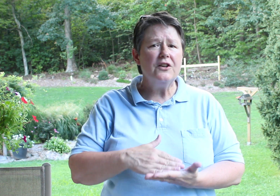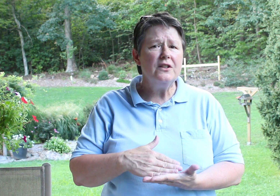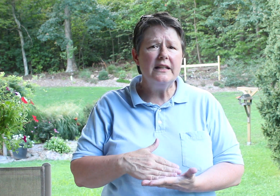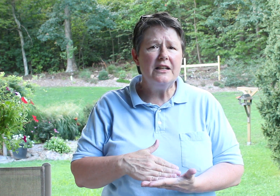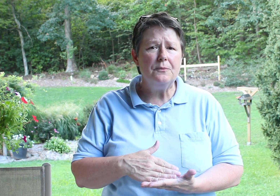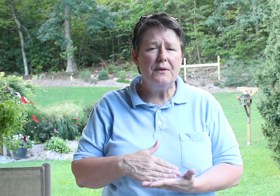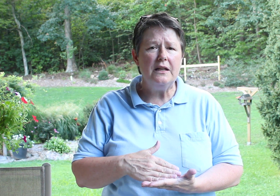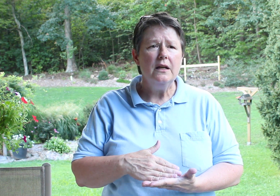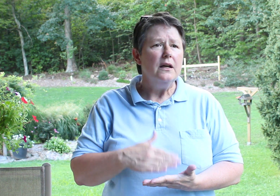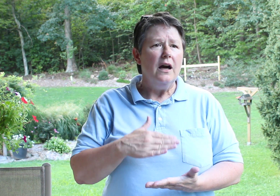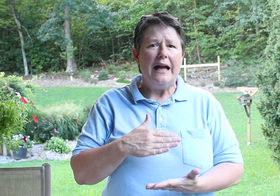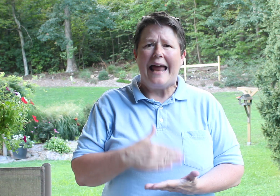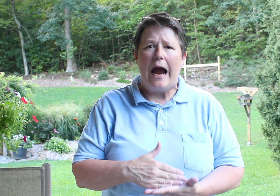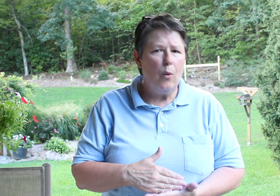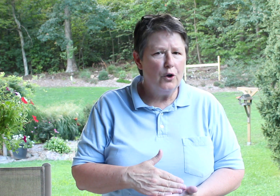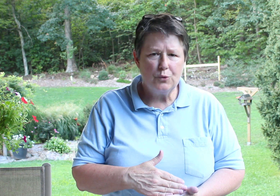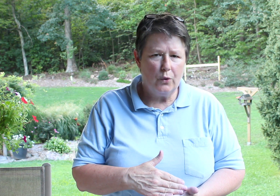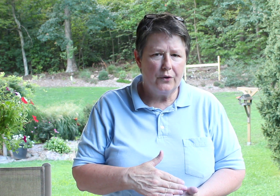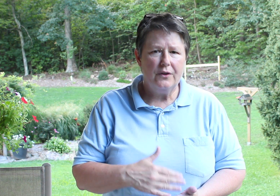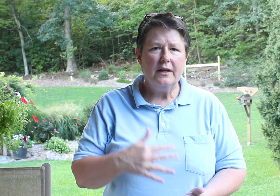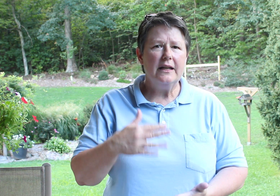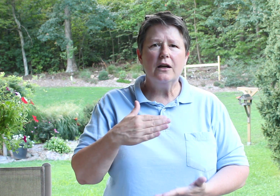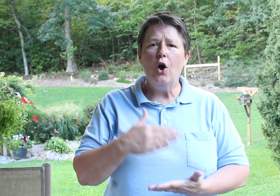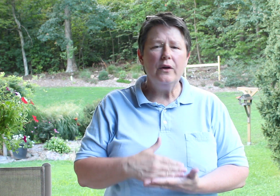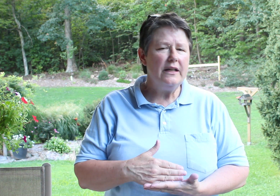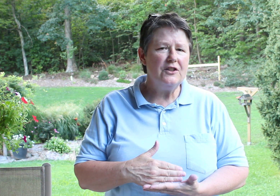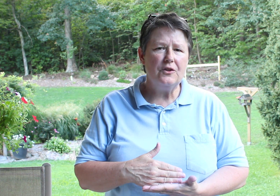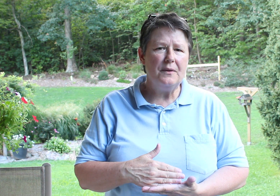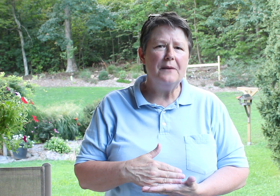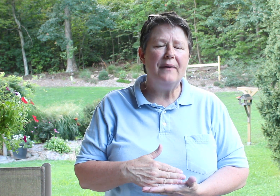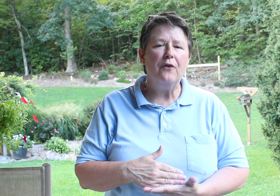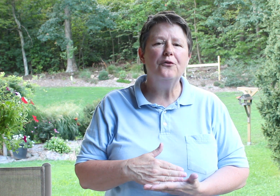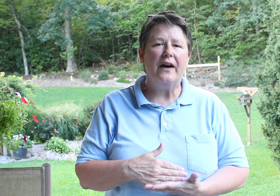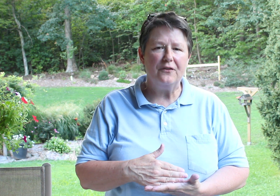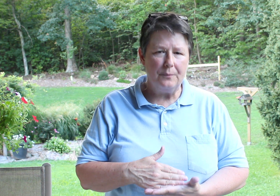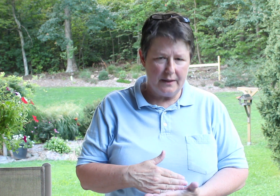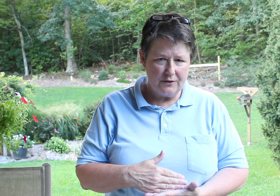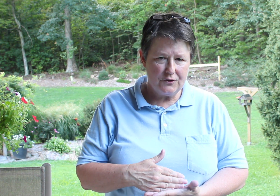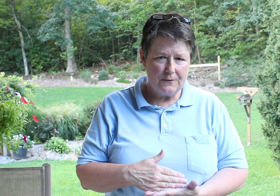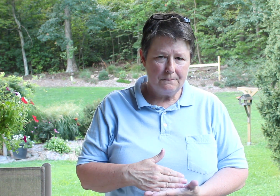doesn't need to be an hour's worth. It only needs to be about 5 minutes.